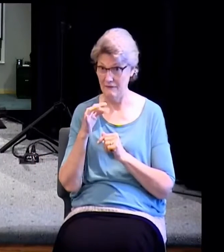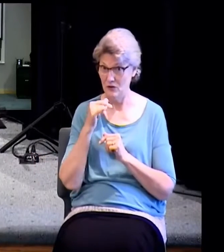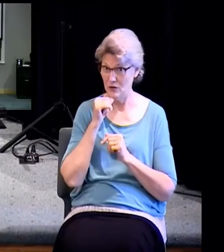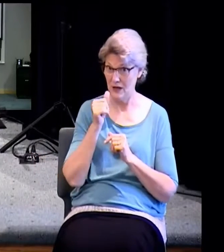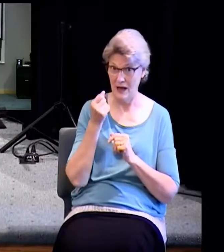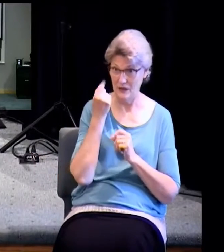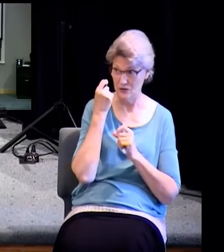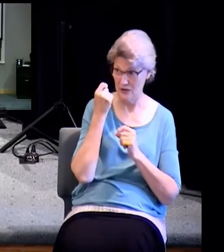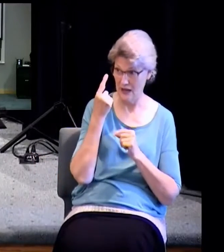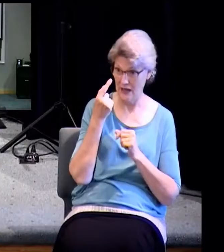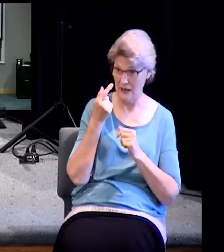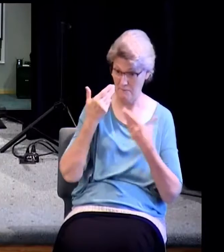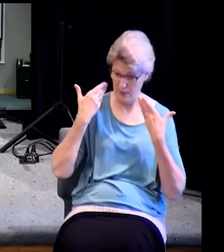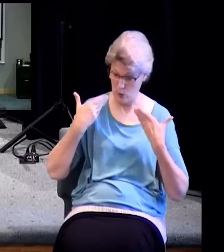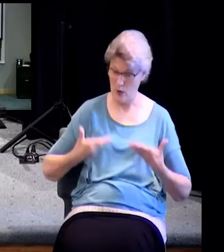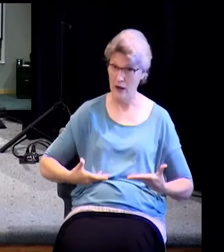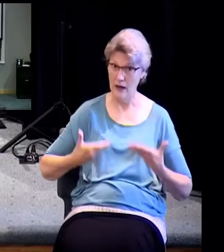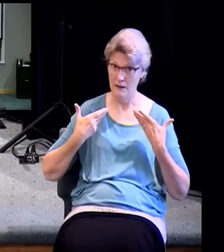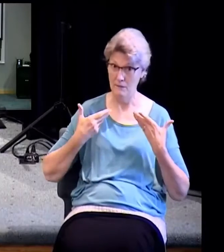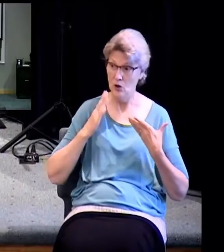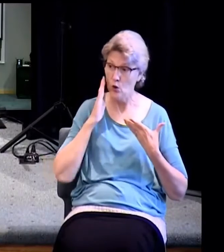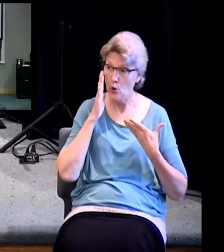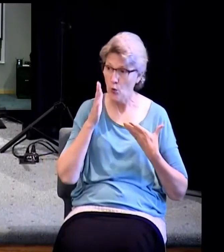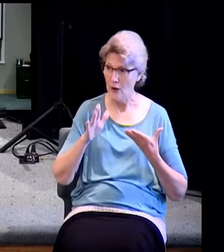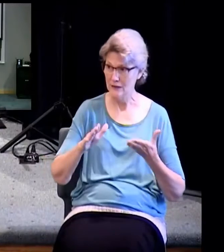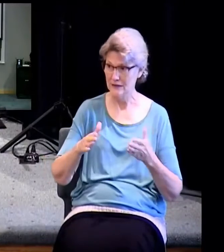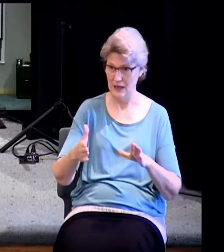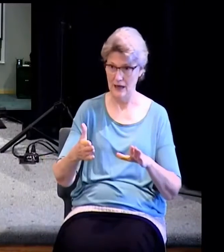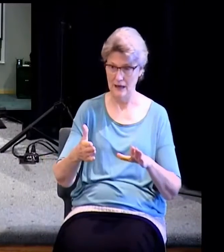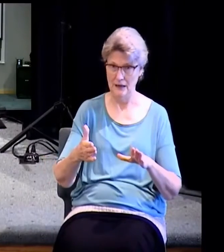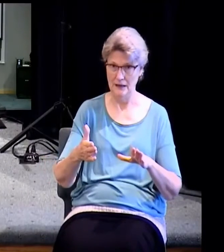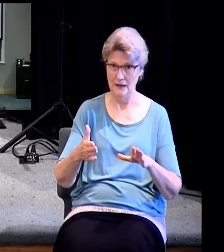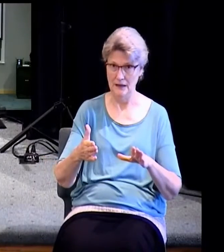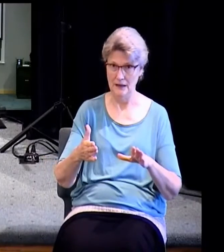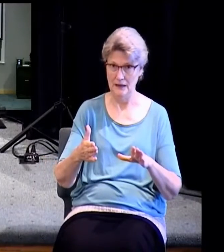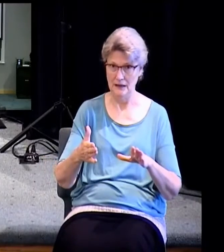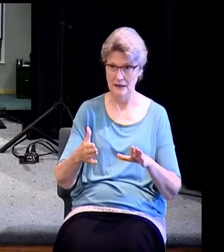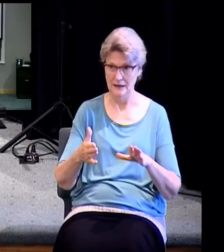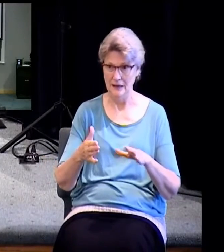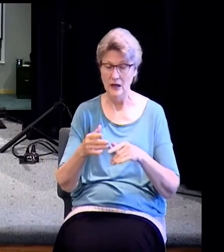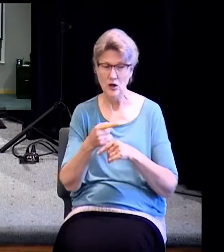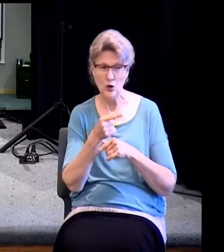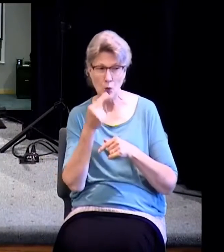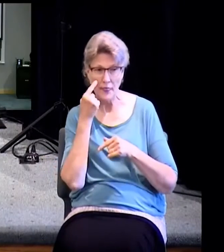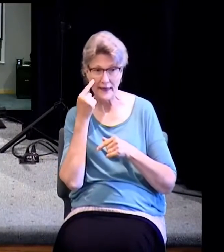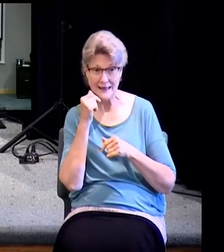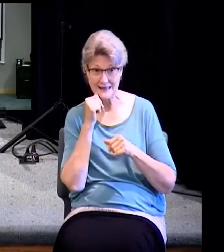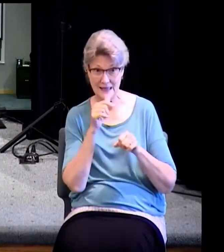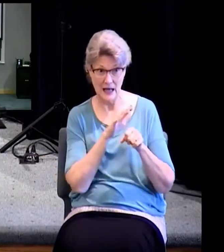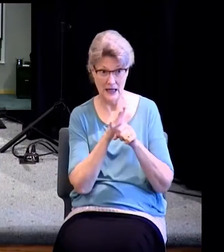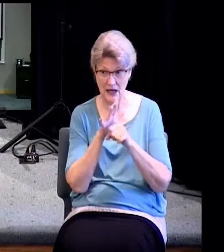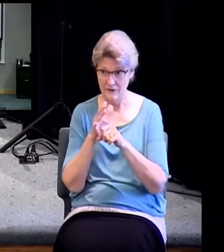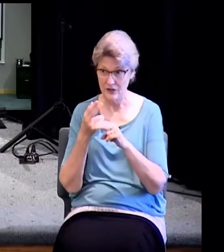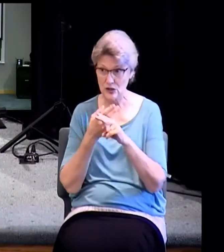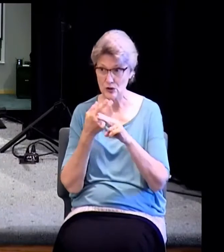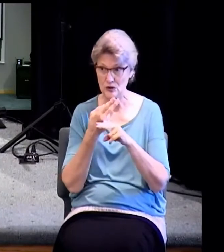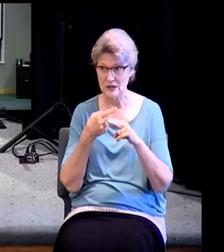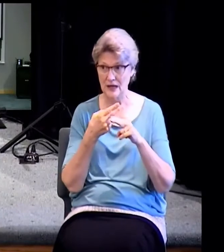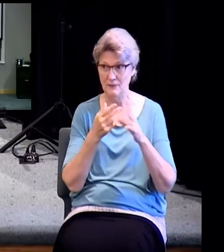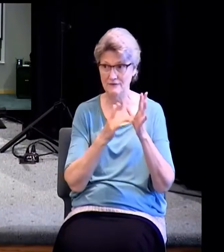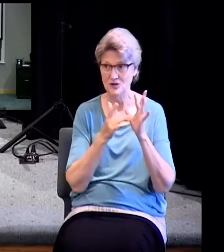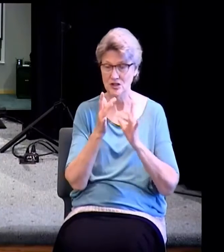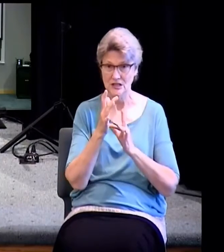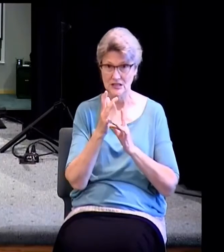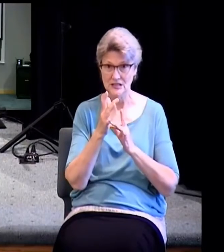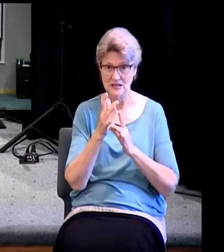will die in your sins. Because you won't think it's sufficient to use the name of Jesus in baptism because you don't know